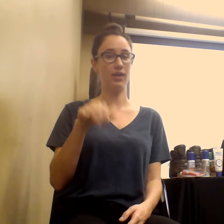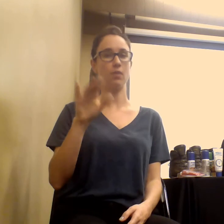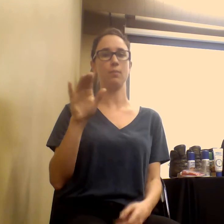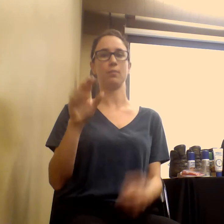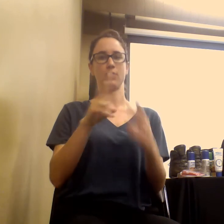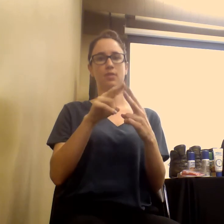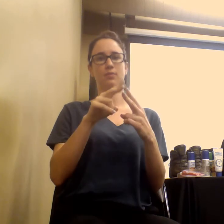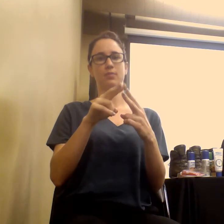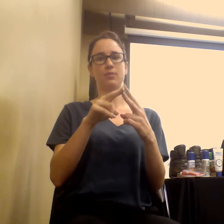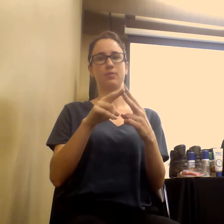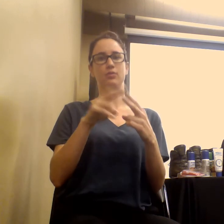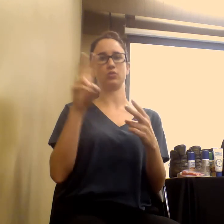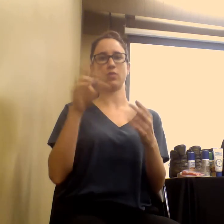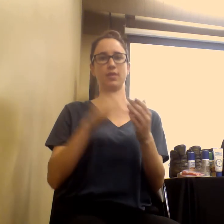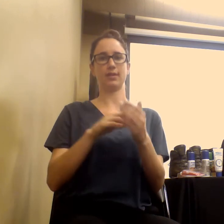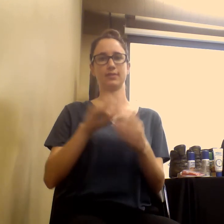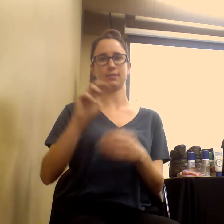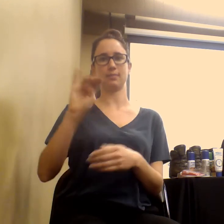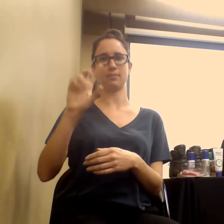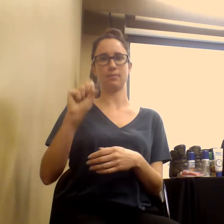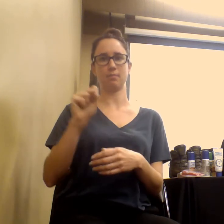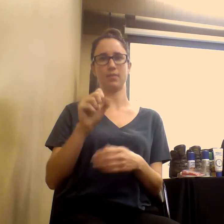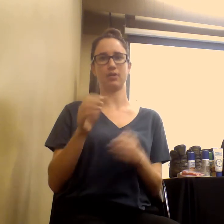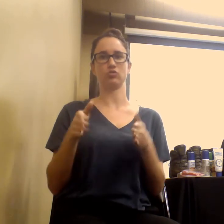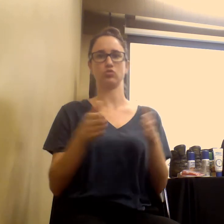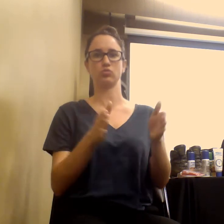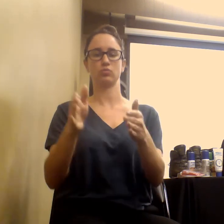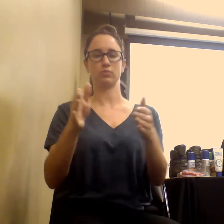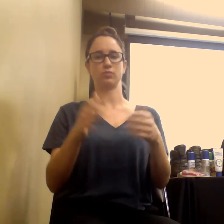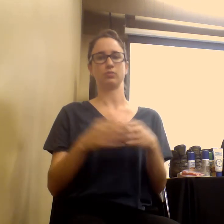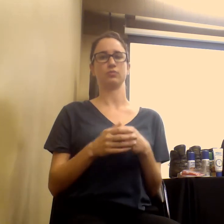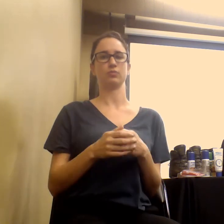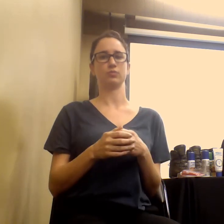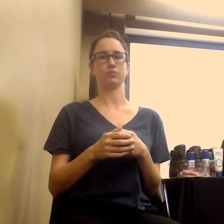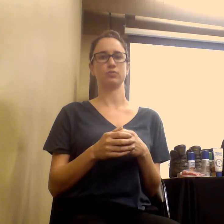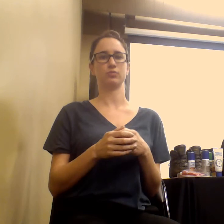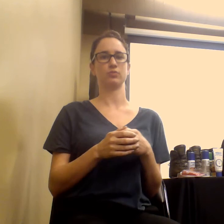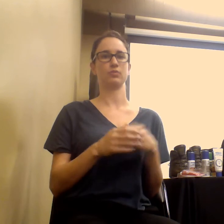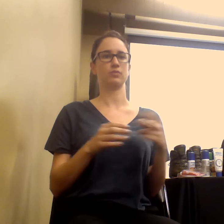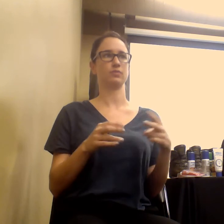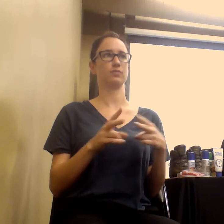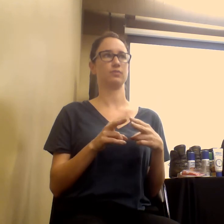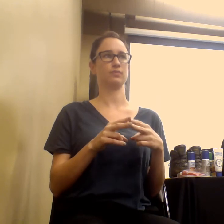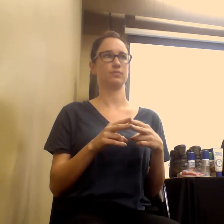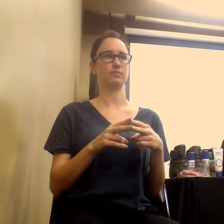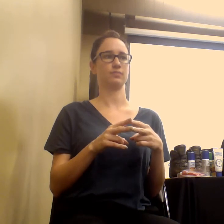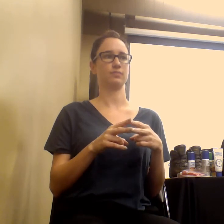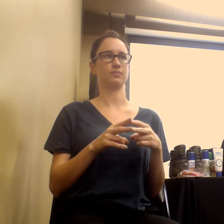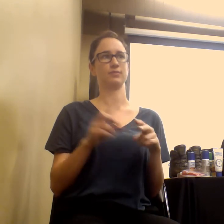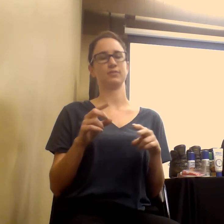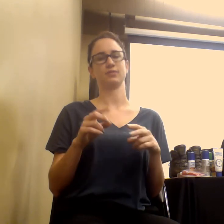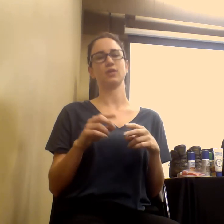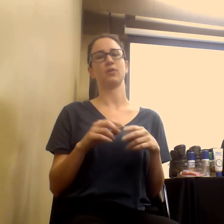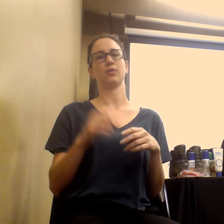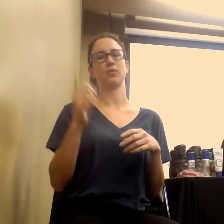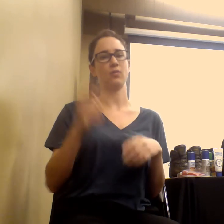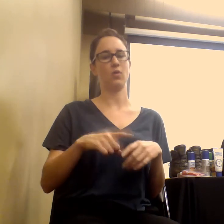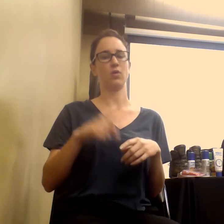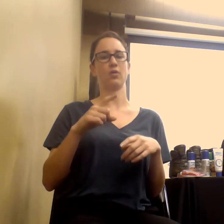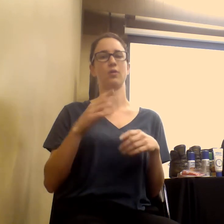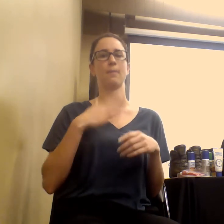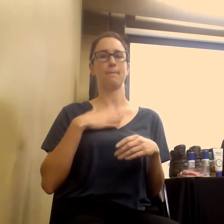trails, 2,000 plus mile trails. She has her opinions, and I have my opinions. And I have Connor Puckett, who's another